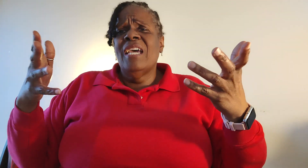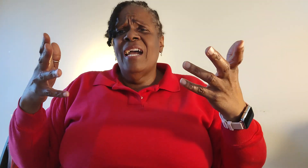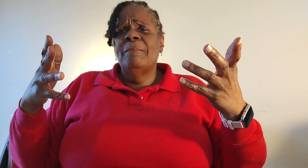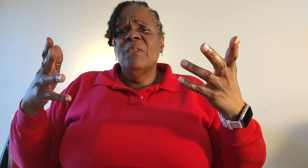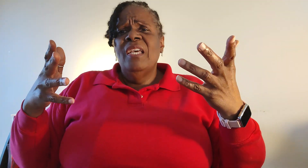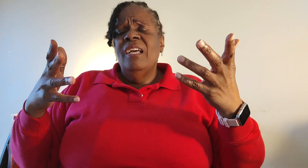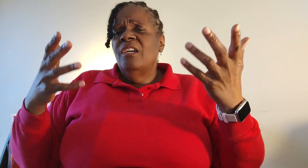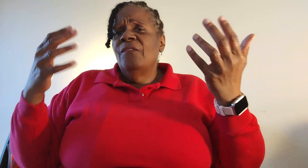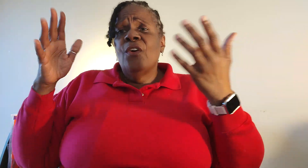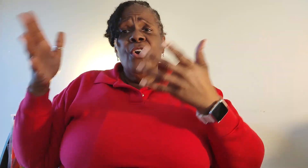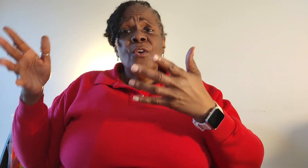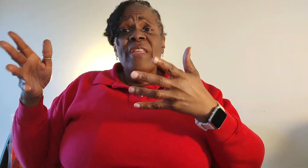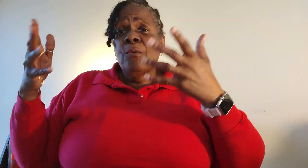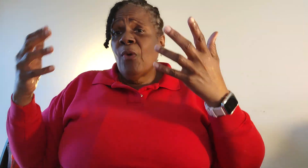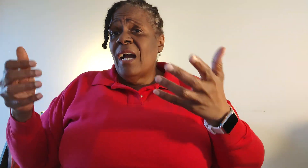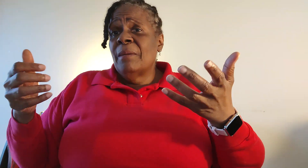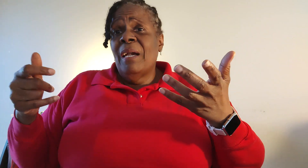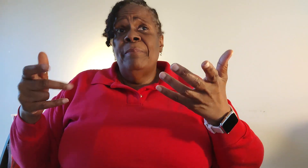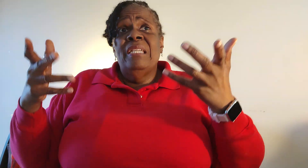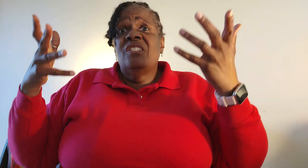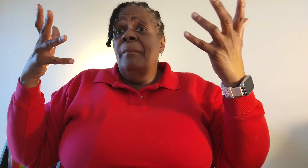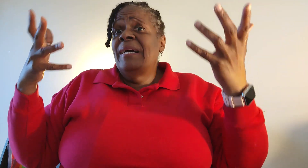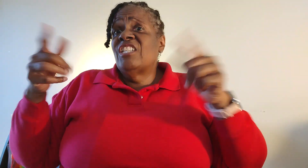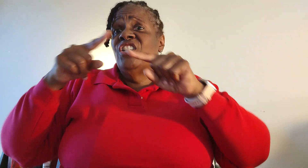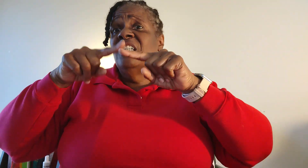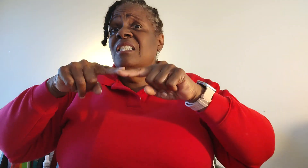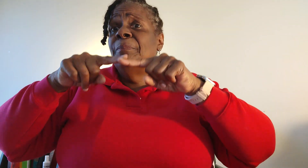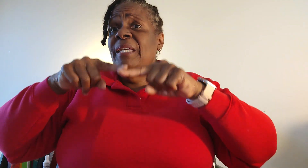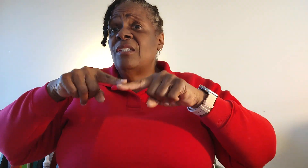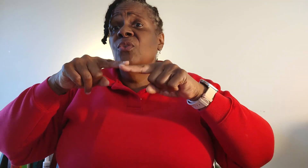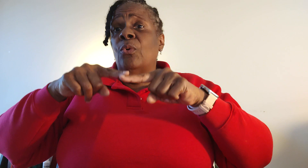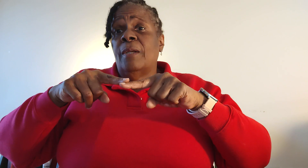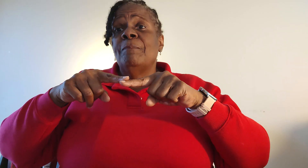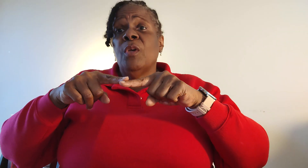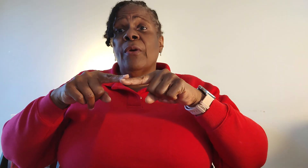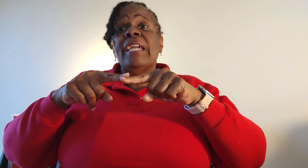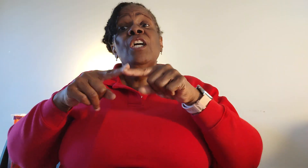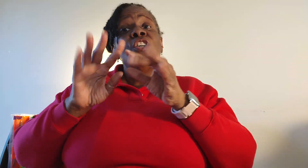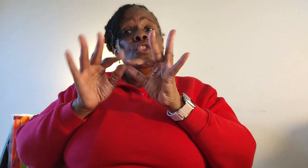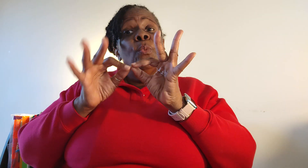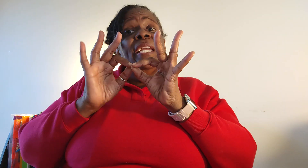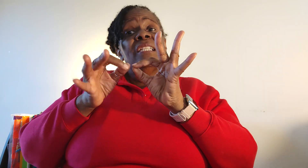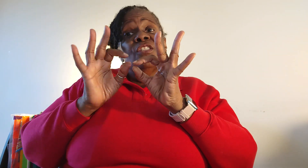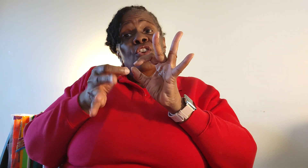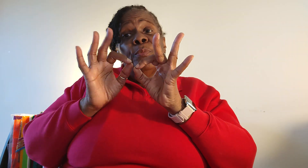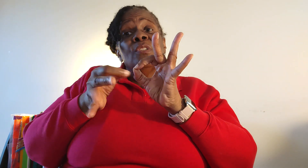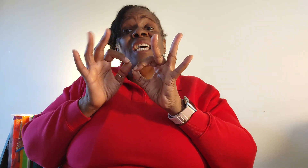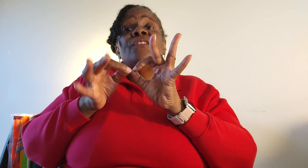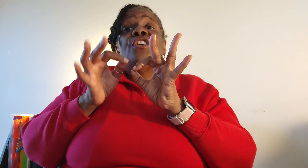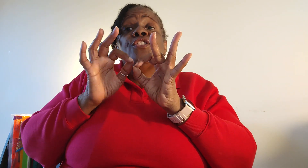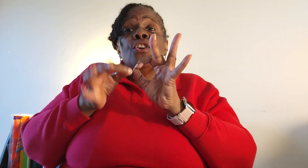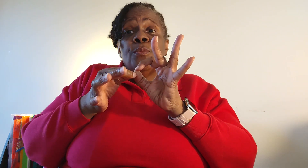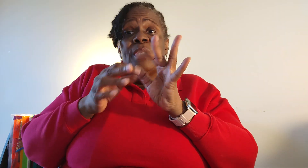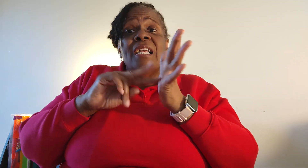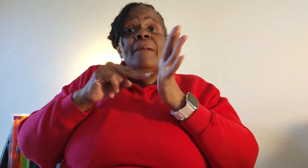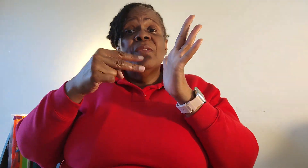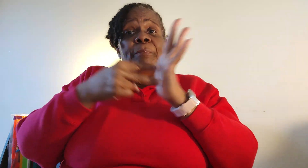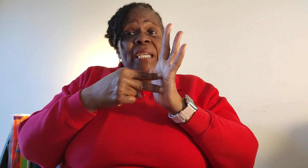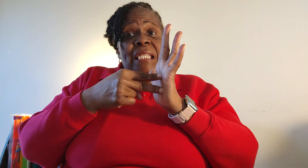time. For her, that rock might be somebody she could depend on. All right. So we as interpreters have to interpret the meaning